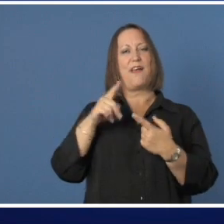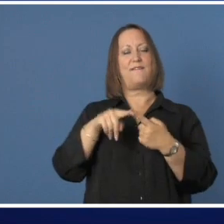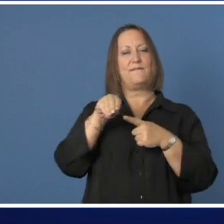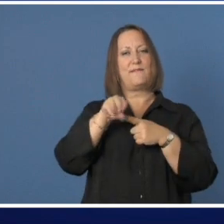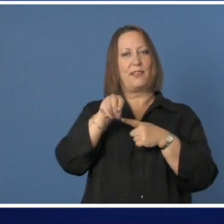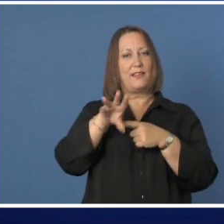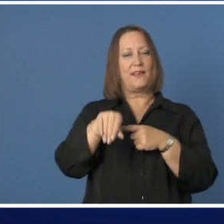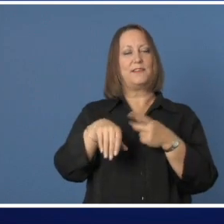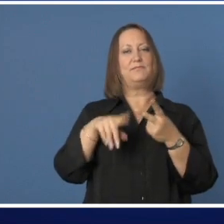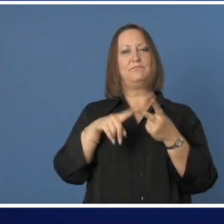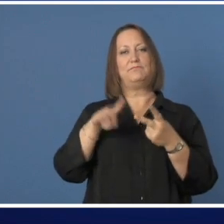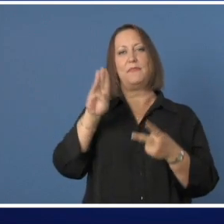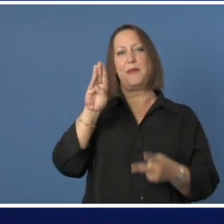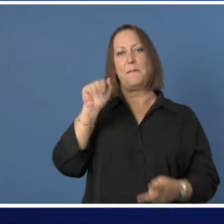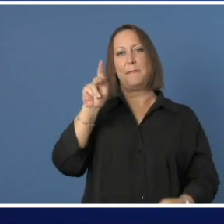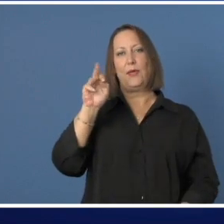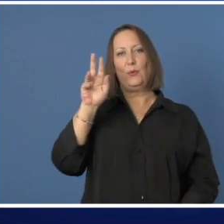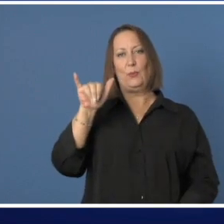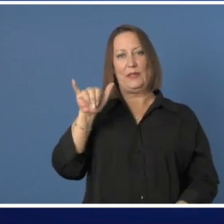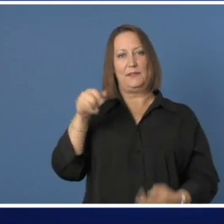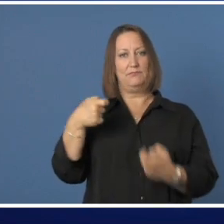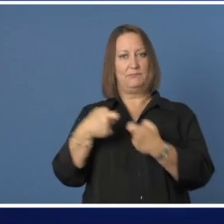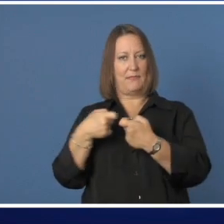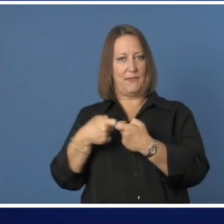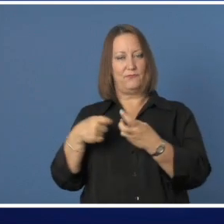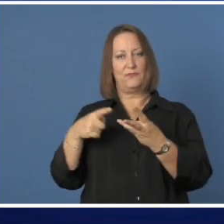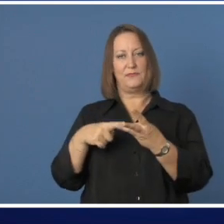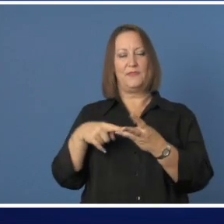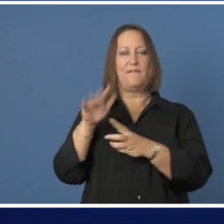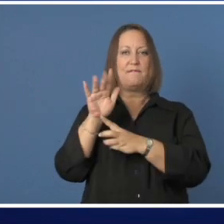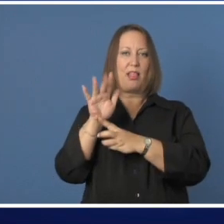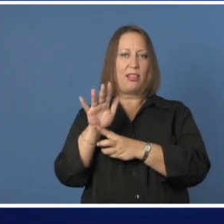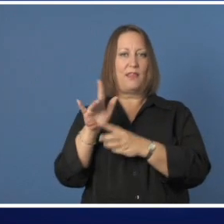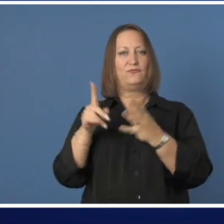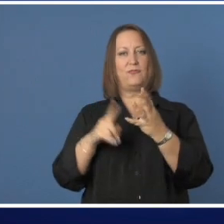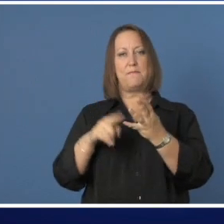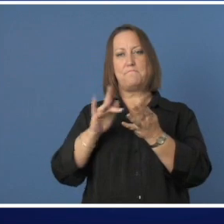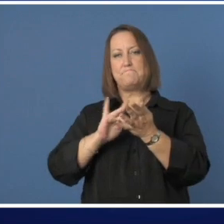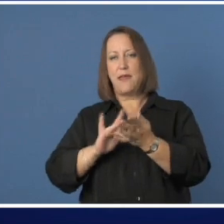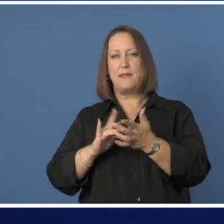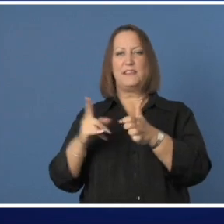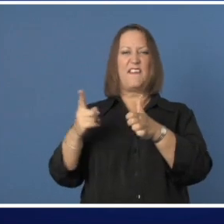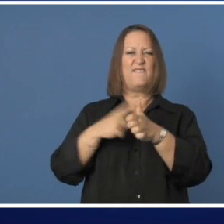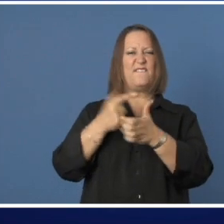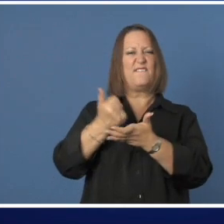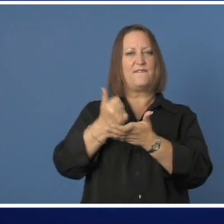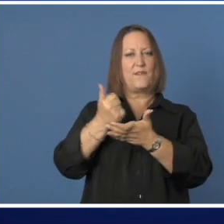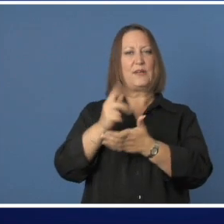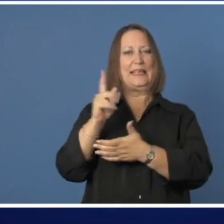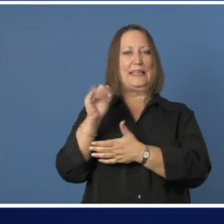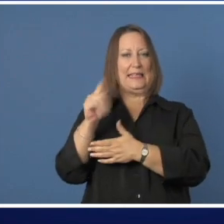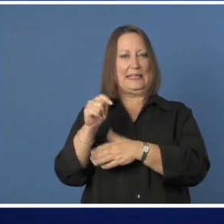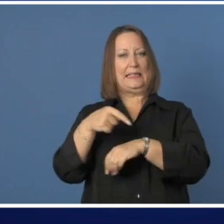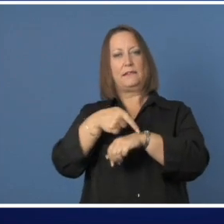Have a supply of flashlights, spare batteries, candles, first aid